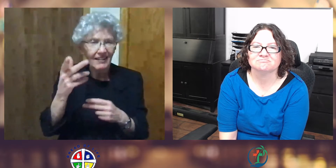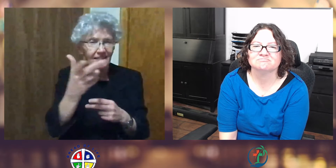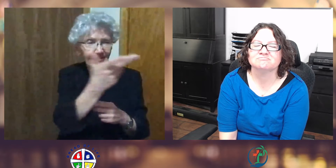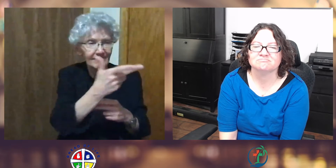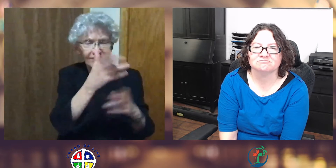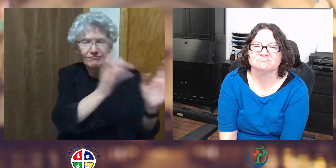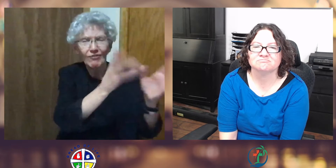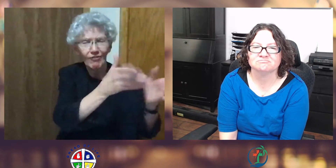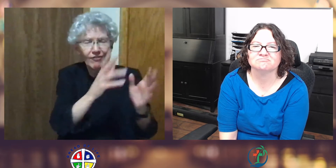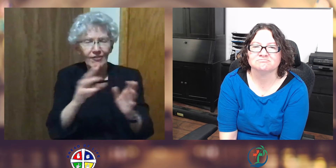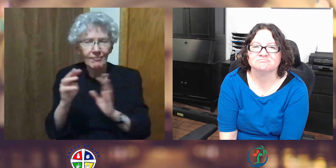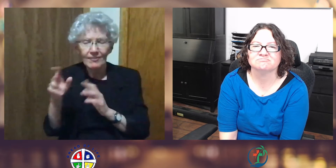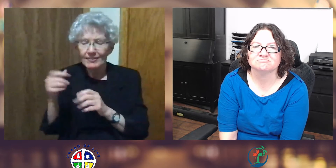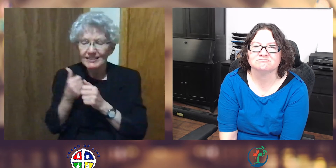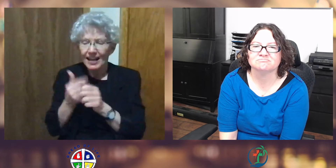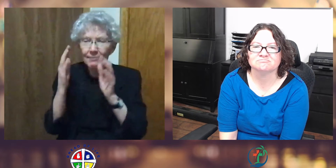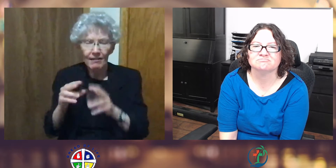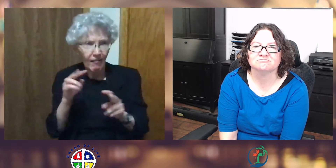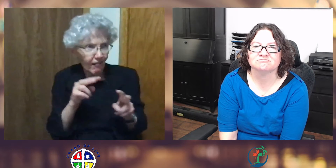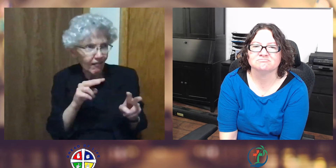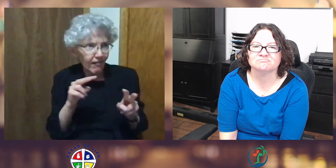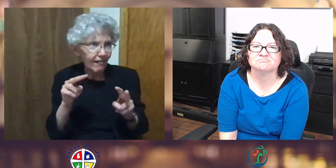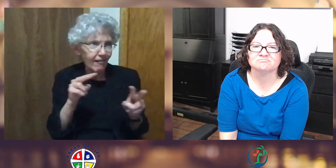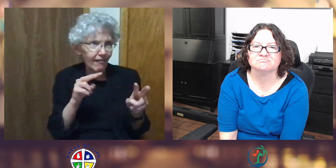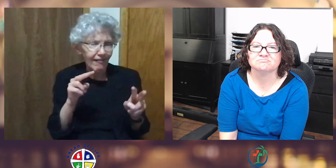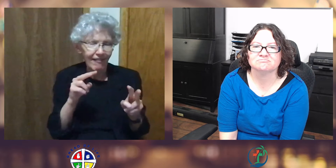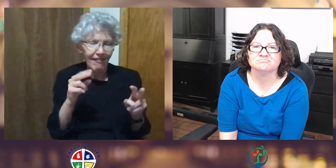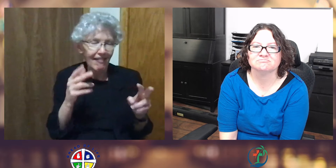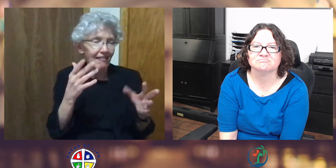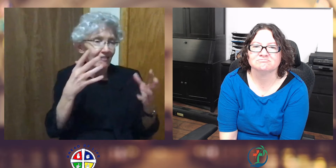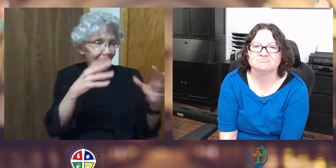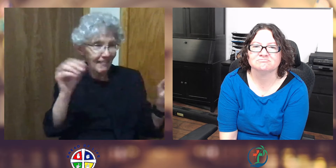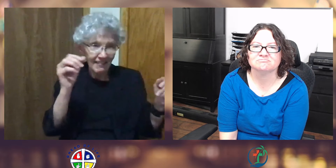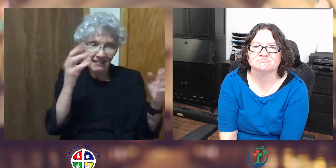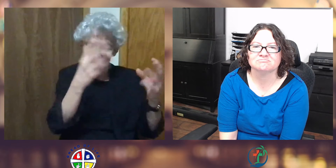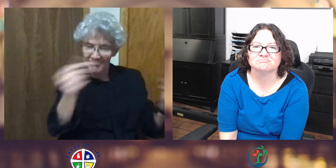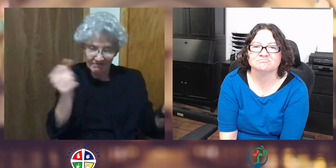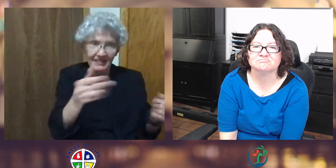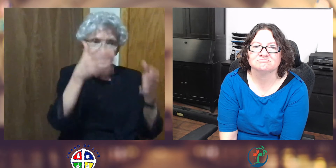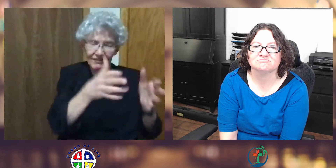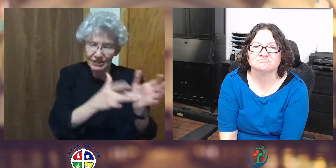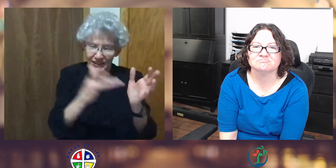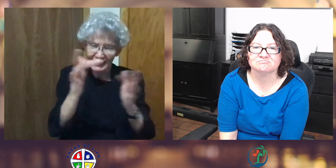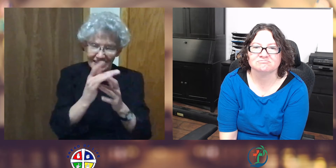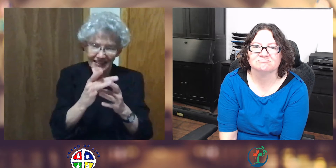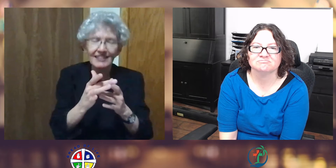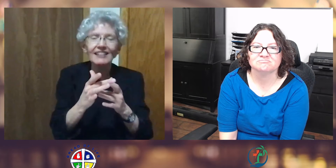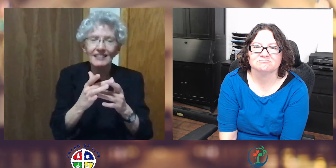Follow me. I will.